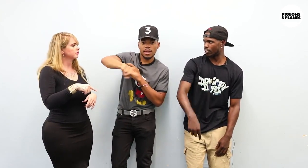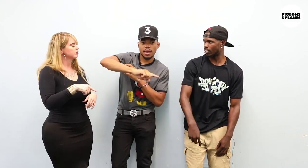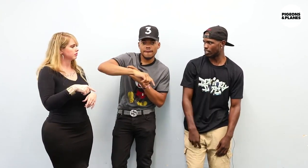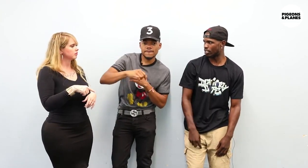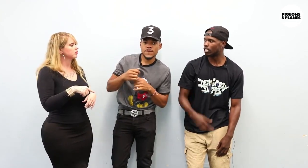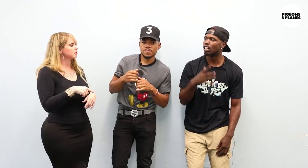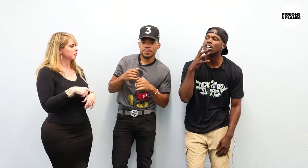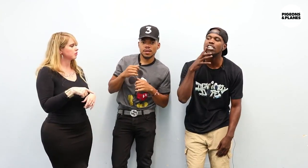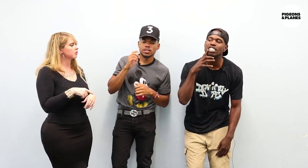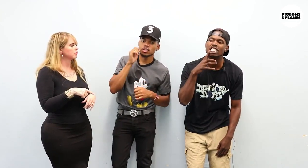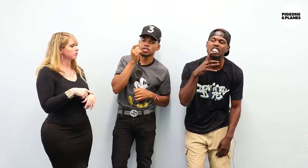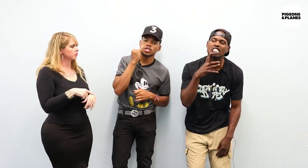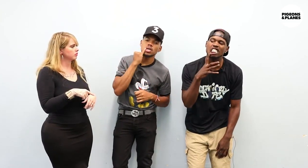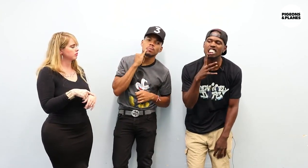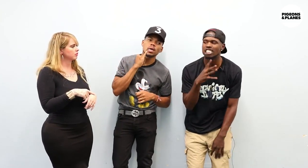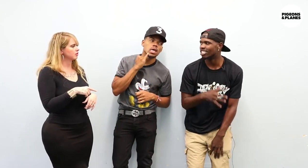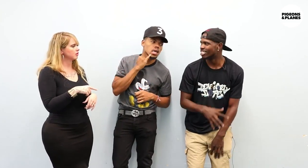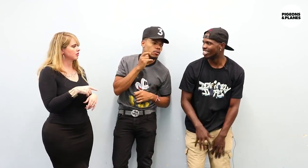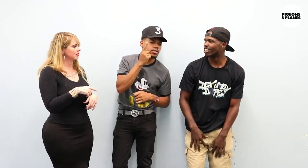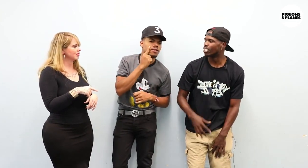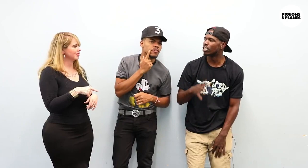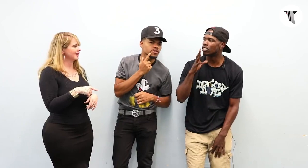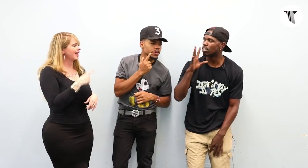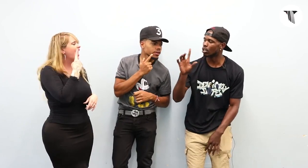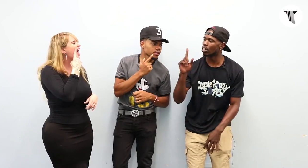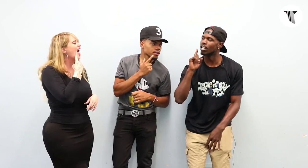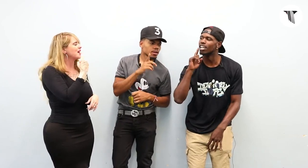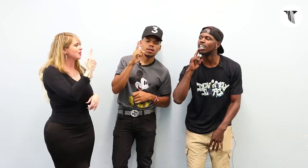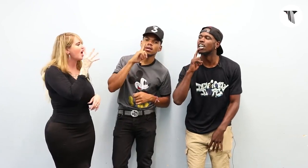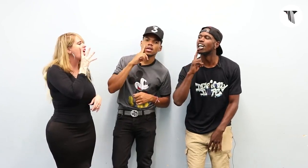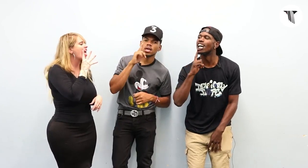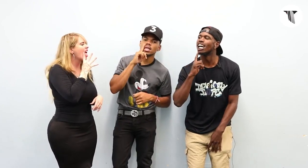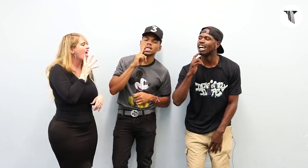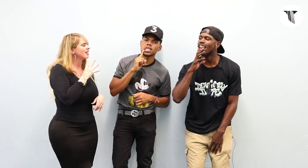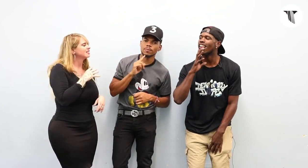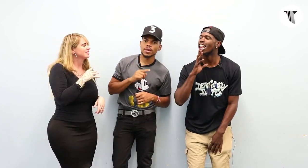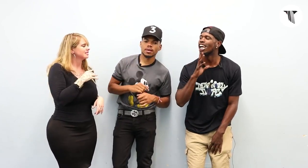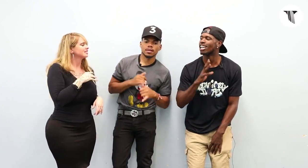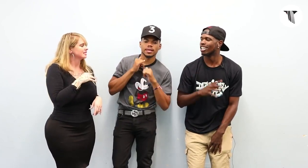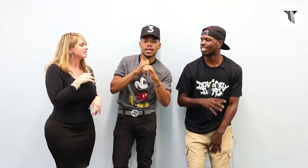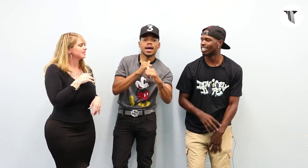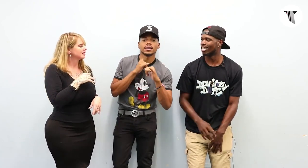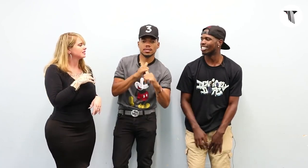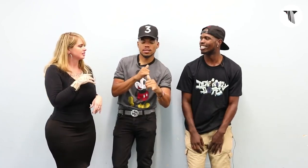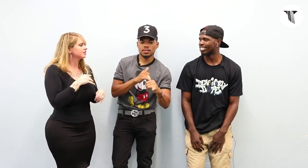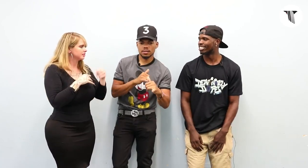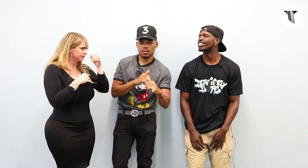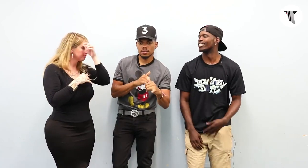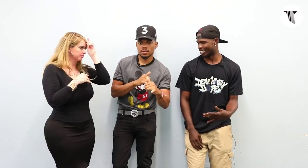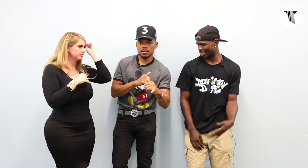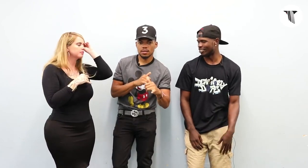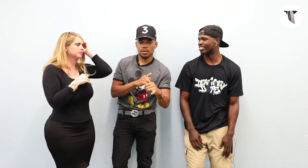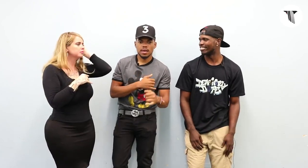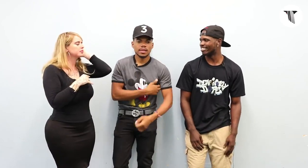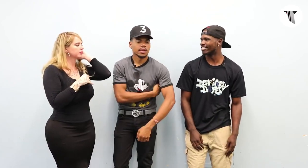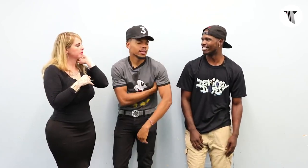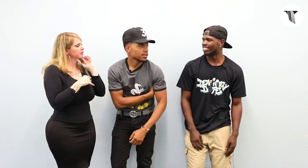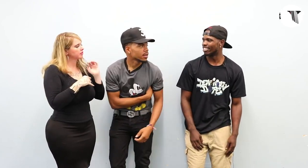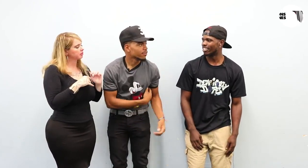they ship it. Or is it first finger? And they ship it like the Odyssey. There you go. And then it's they never